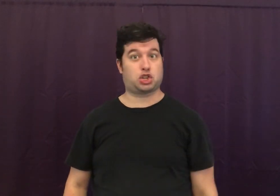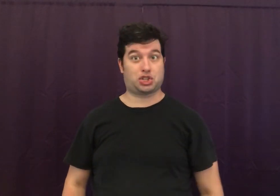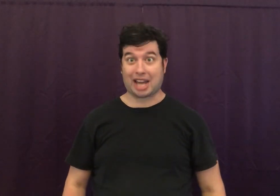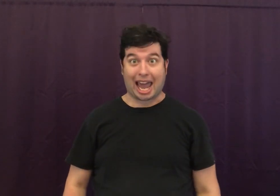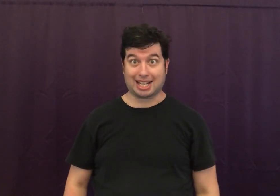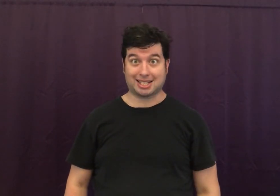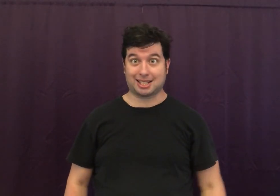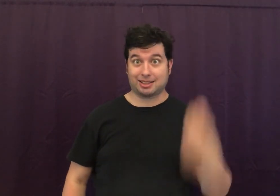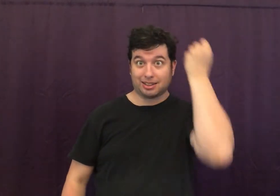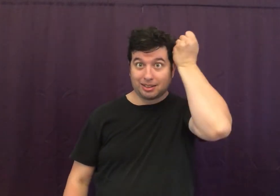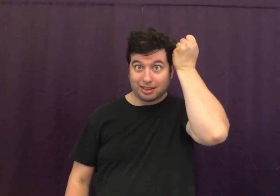understand.